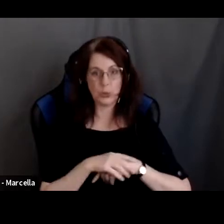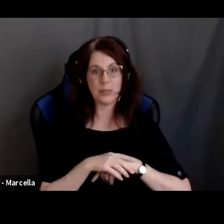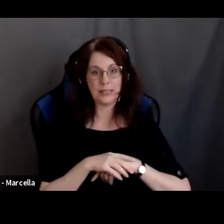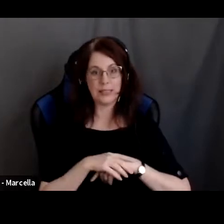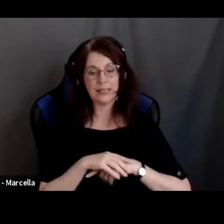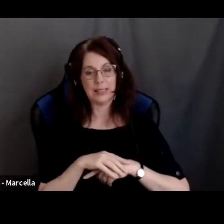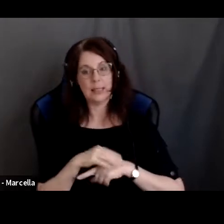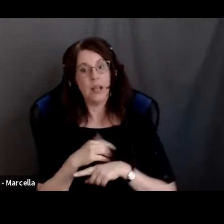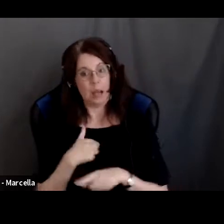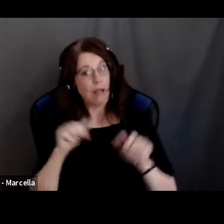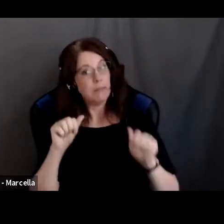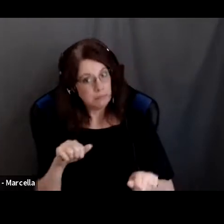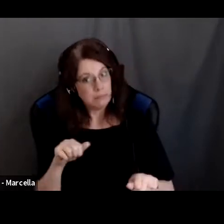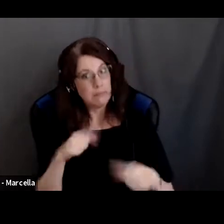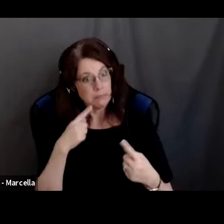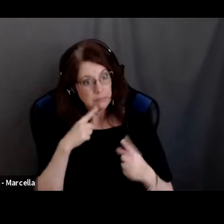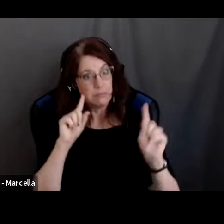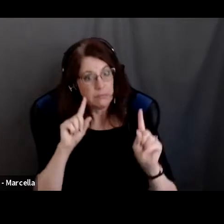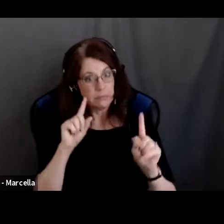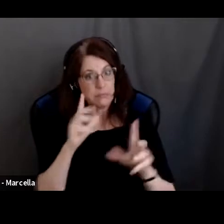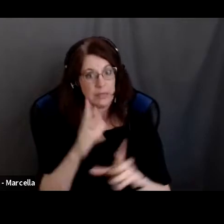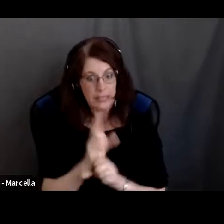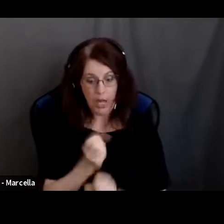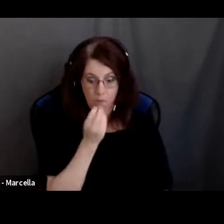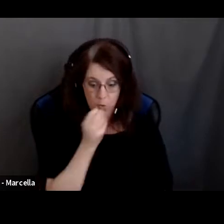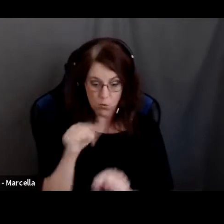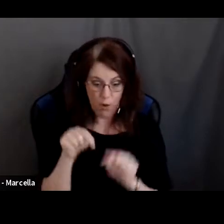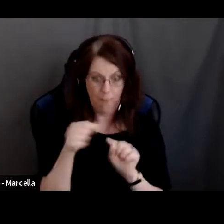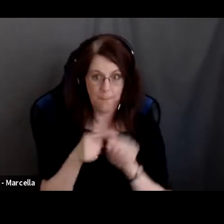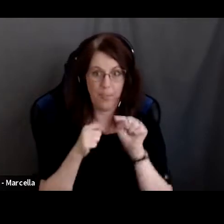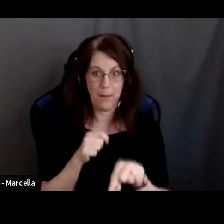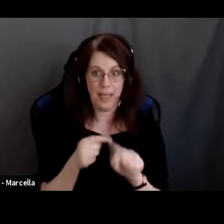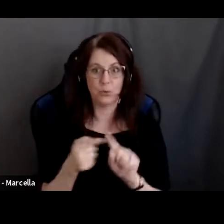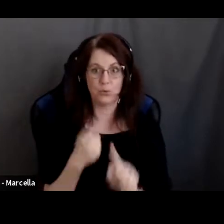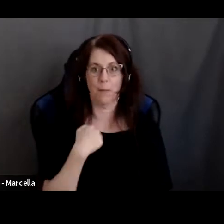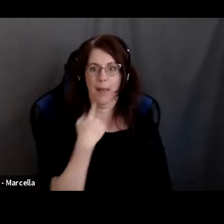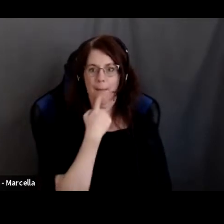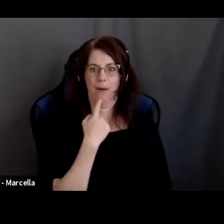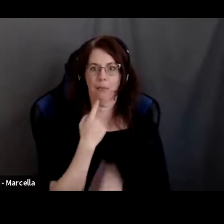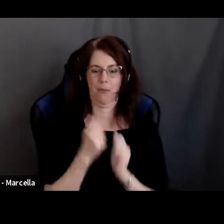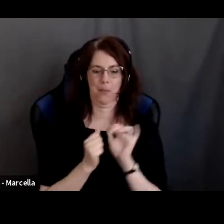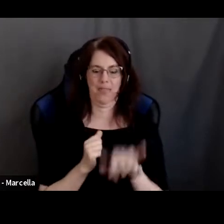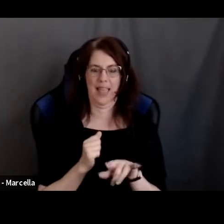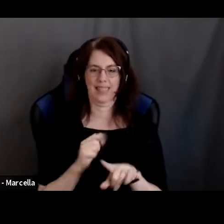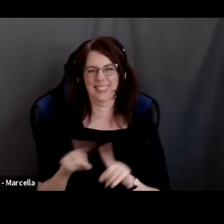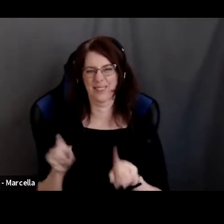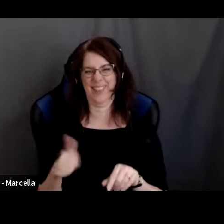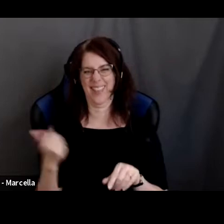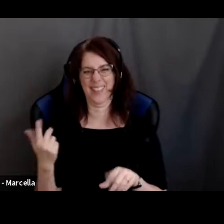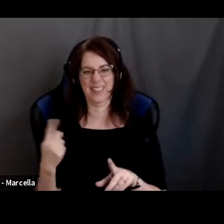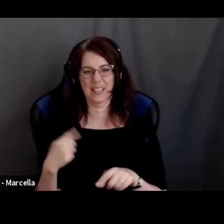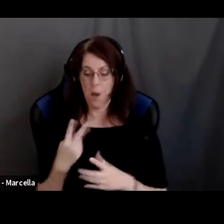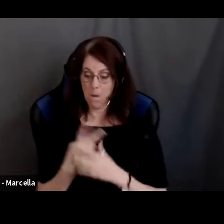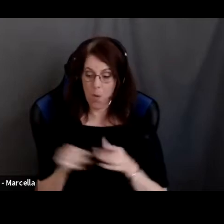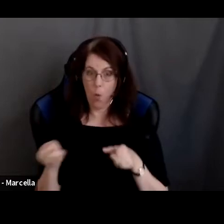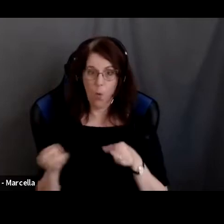Bestic feeder, I was actually able to get food to my face with this device. With both of these devices,